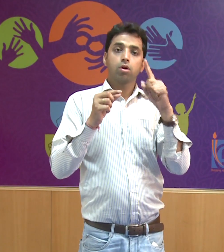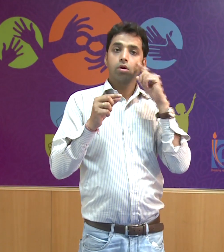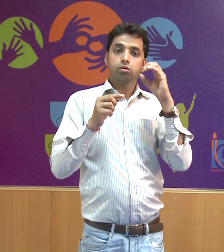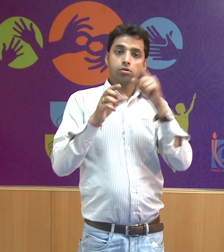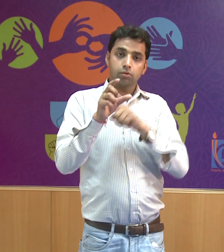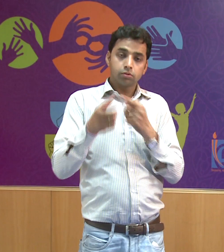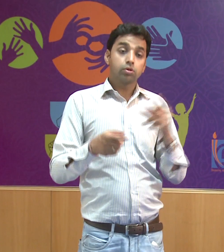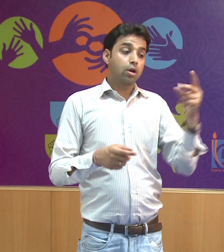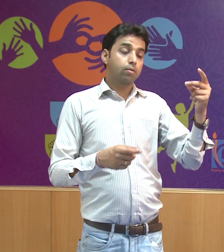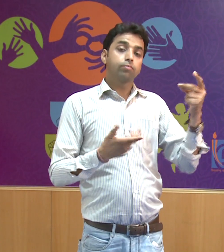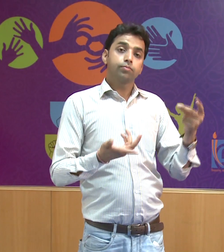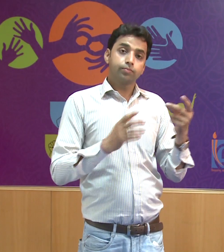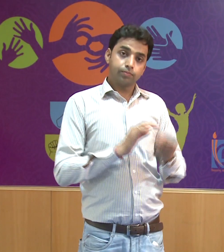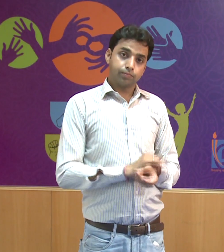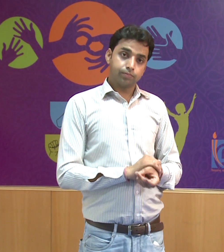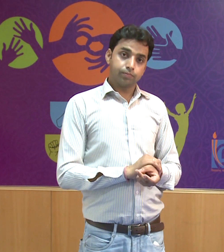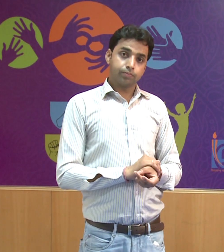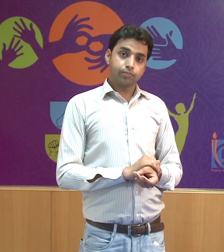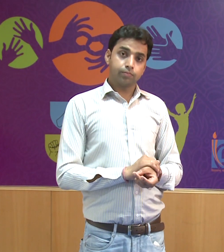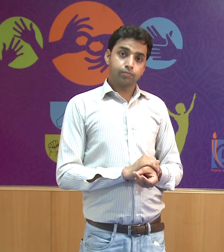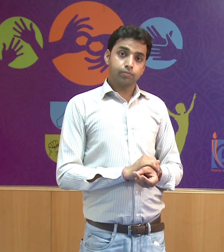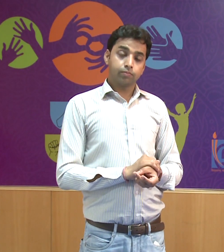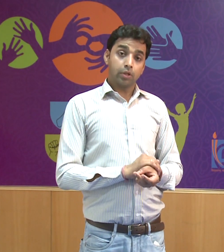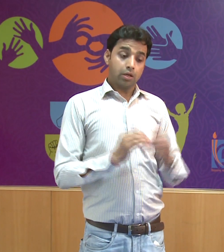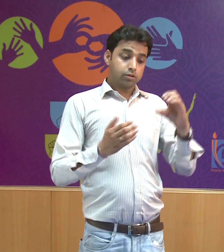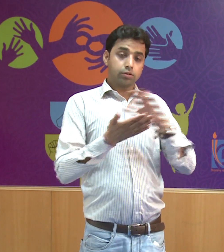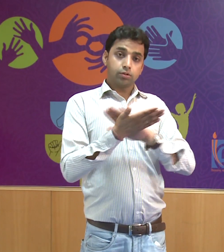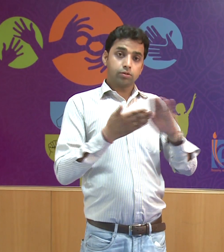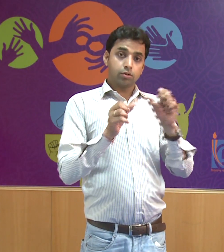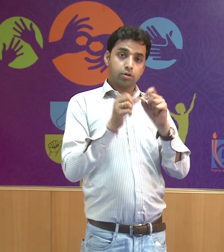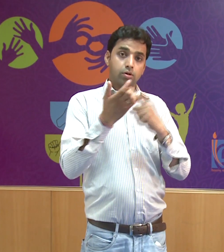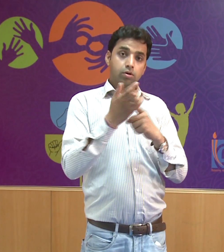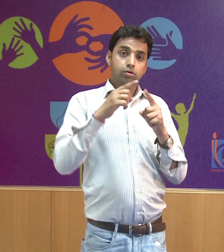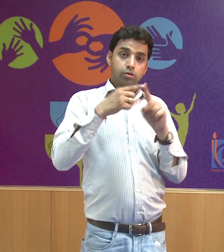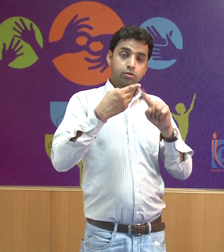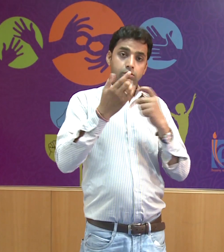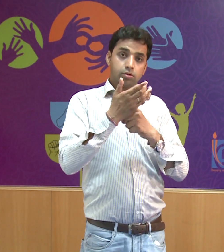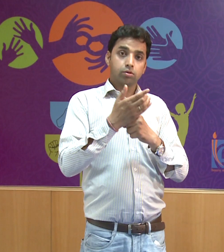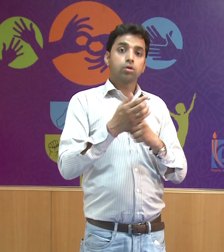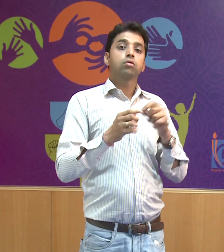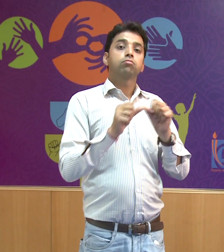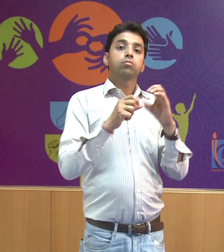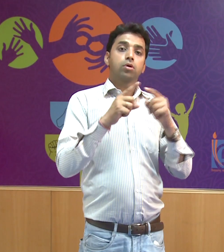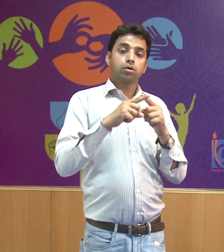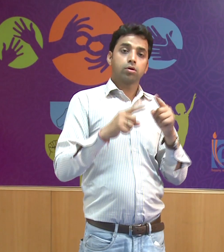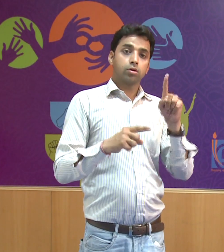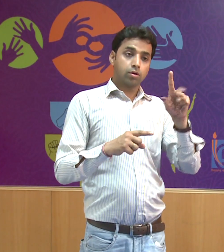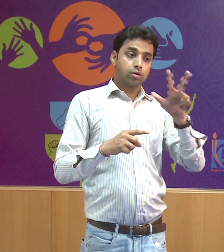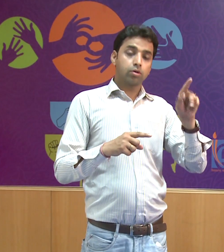Number 2, the Charter Act of 1813, its provisions,